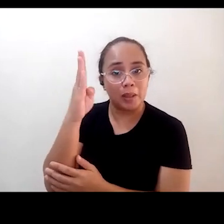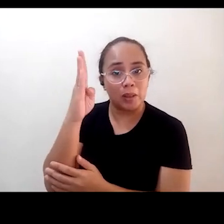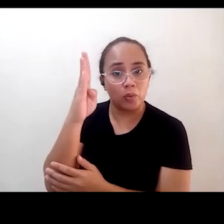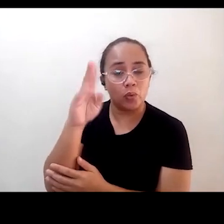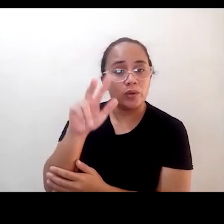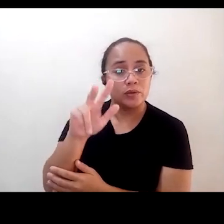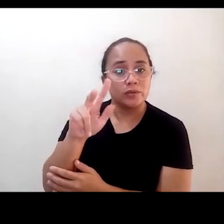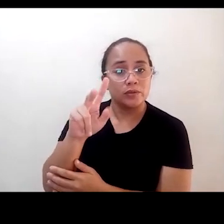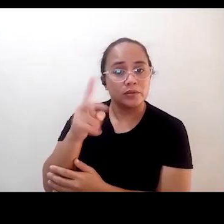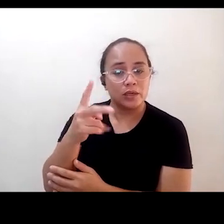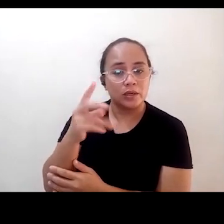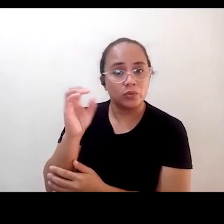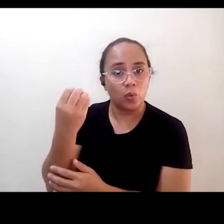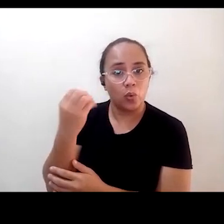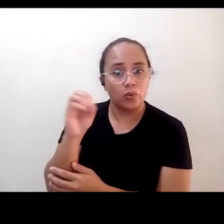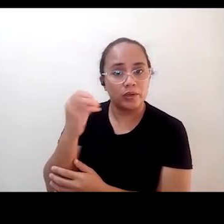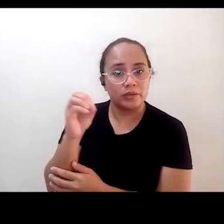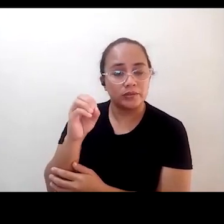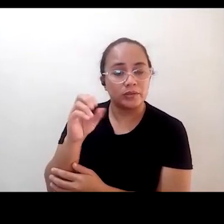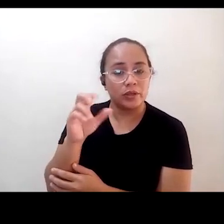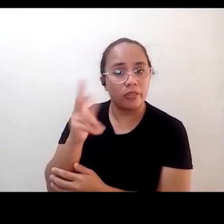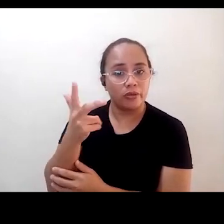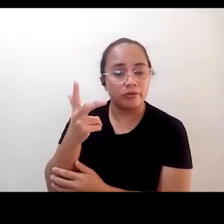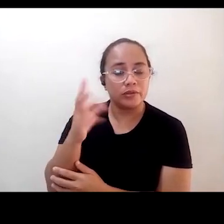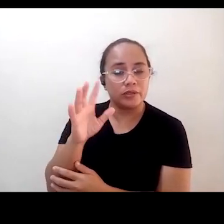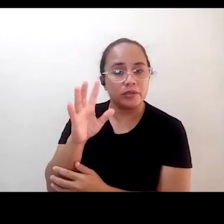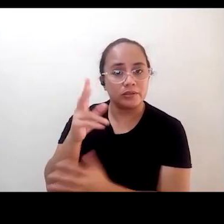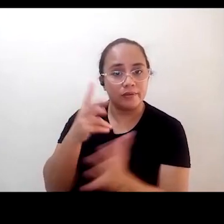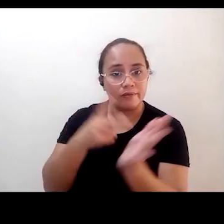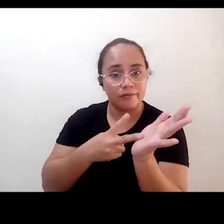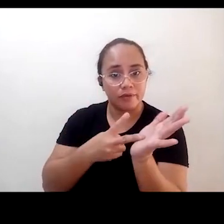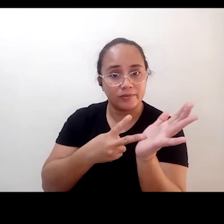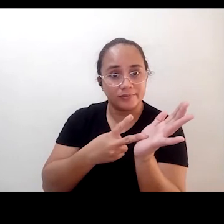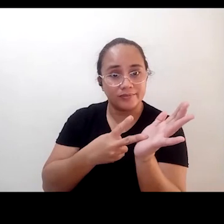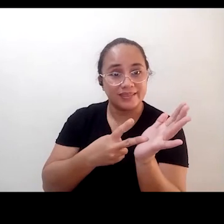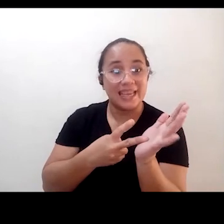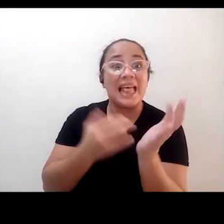orange, and the third is violet. That's now example 8.